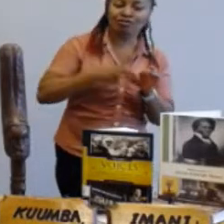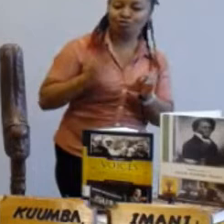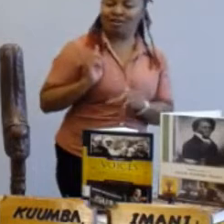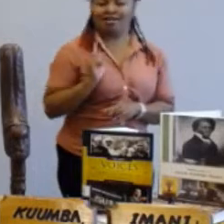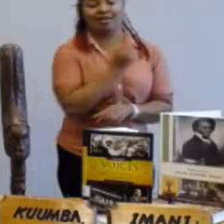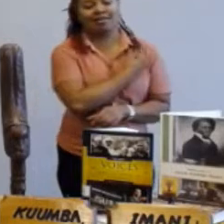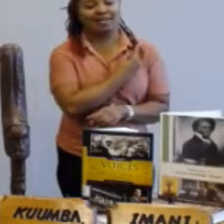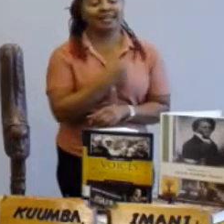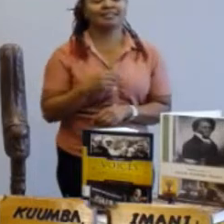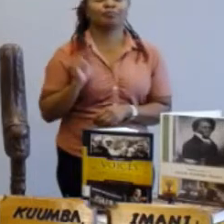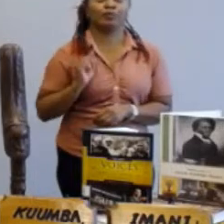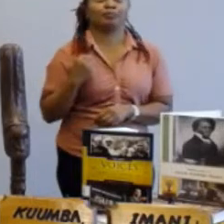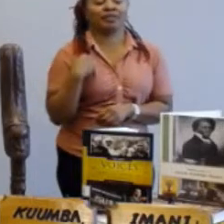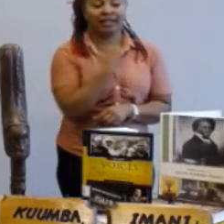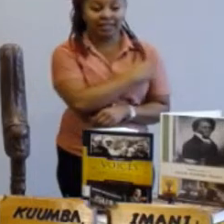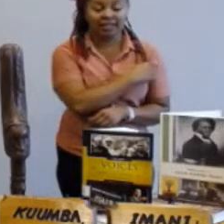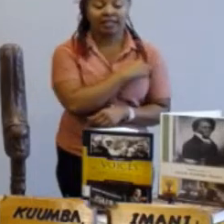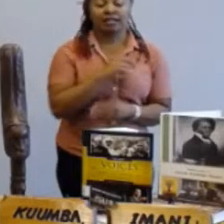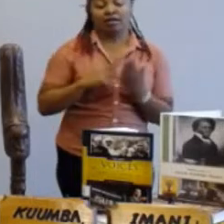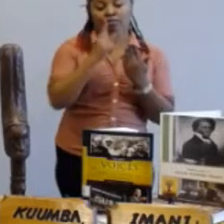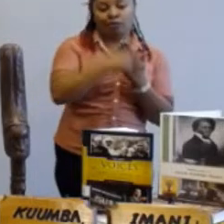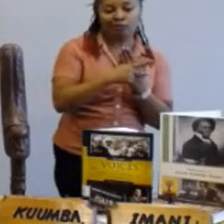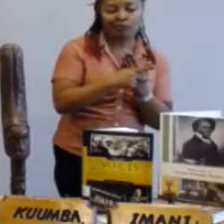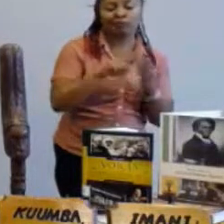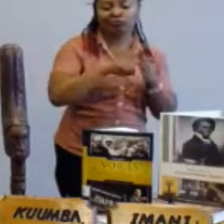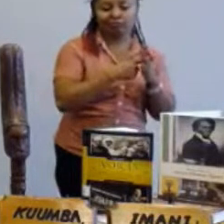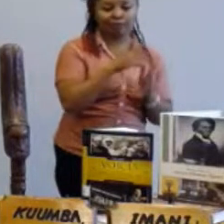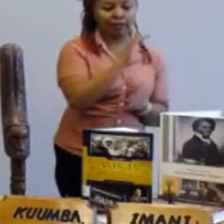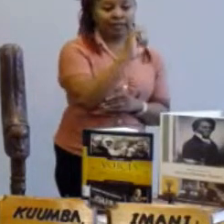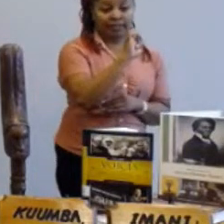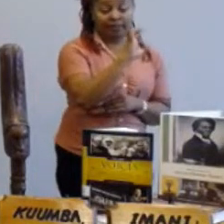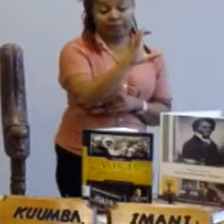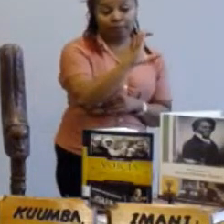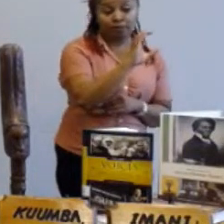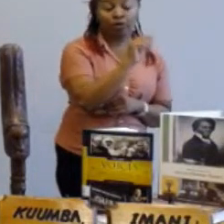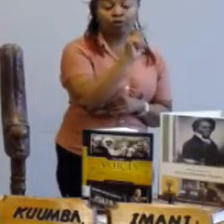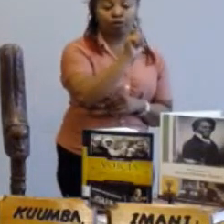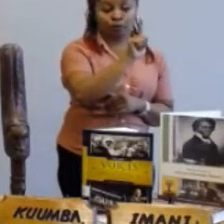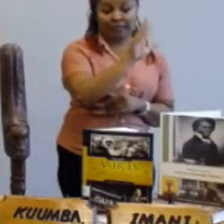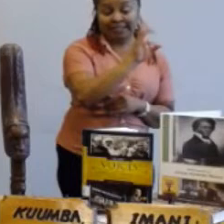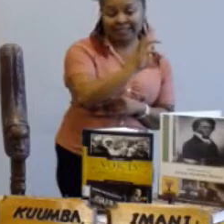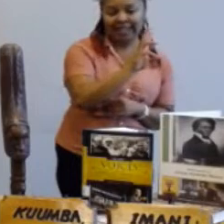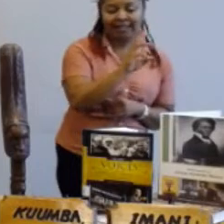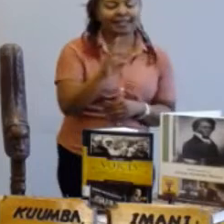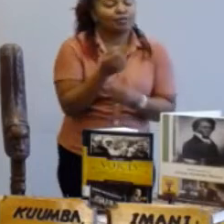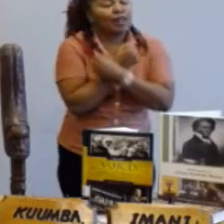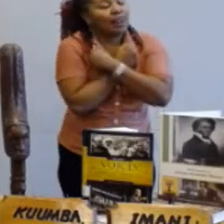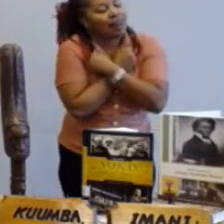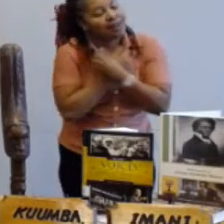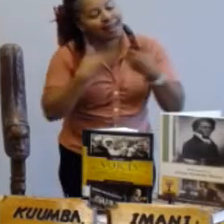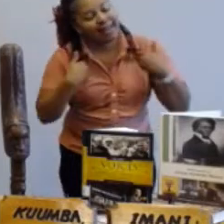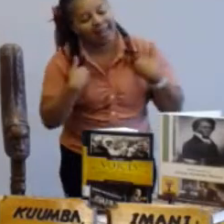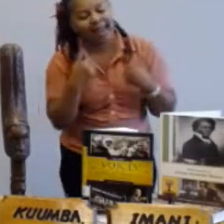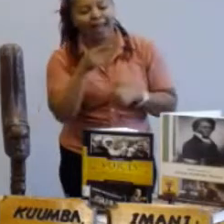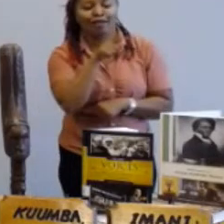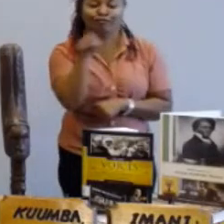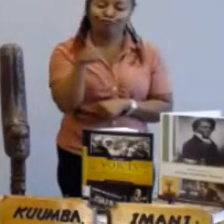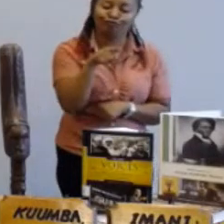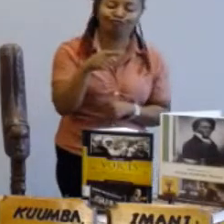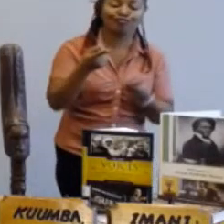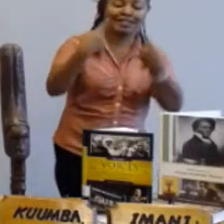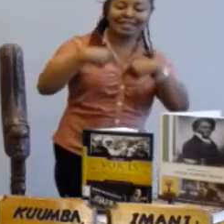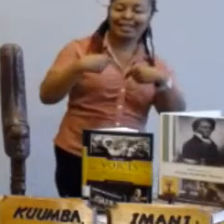us for our programs beginning December 26th. We'd love to have you come, have